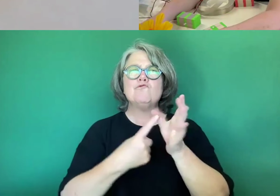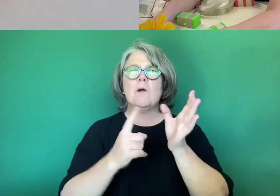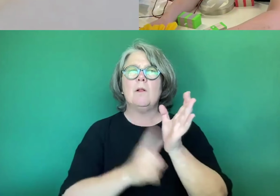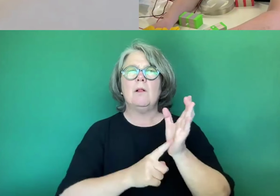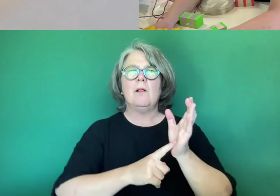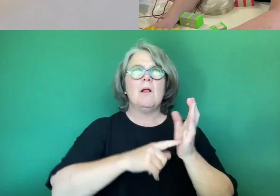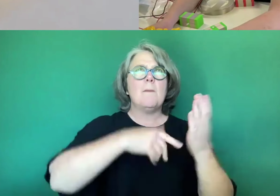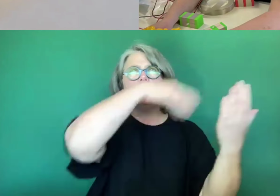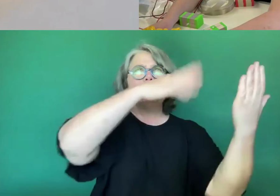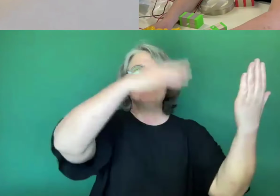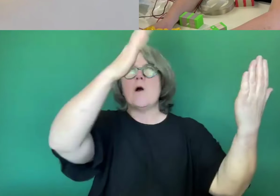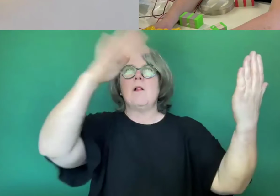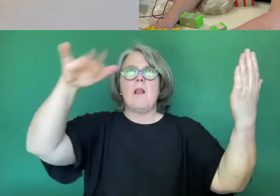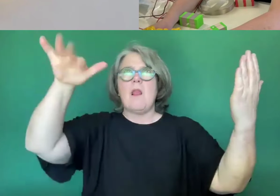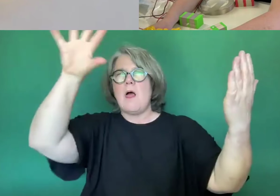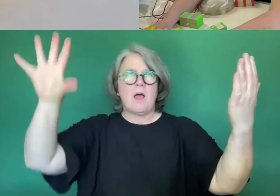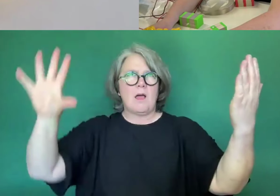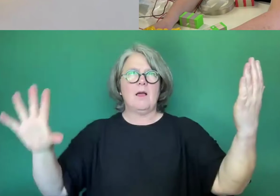etc.